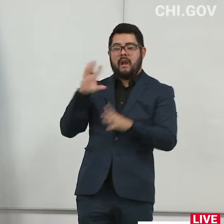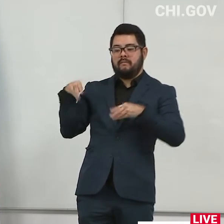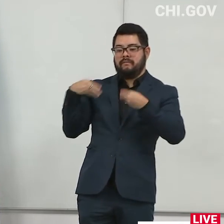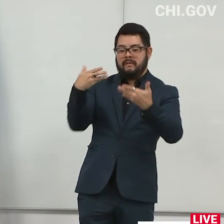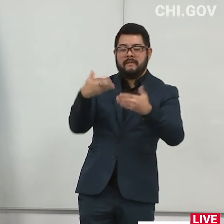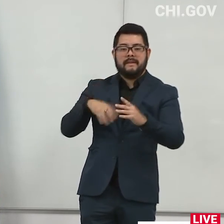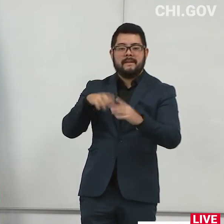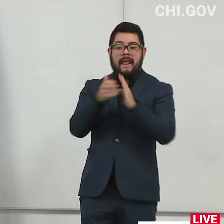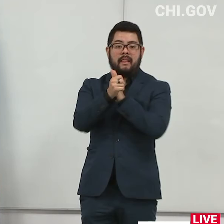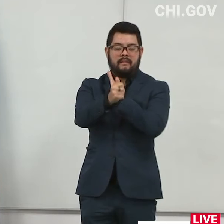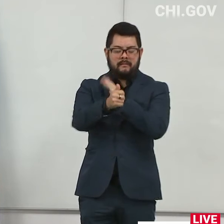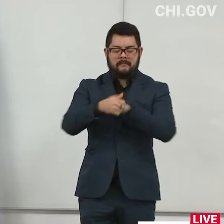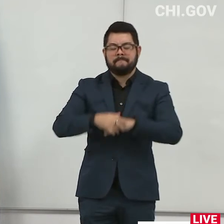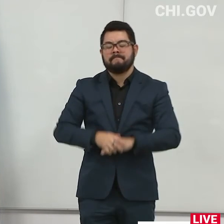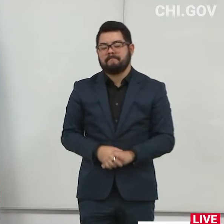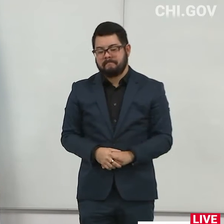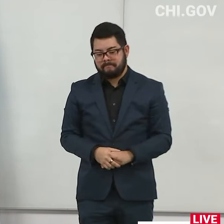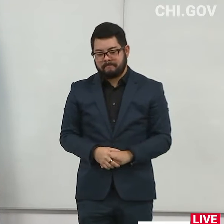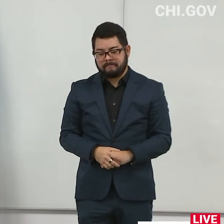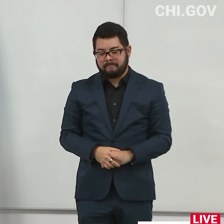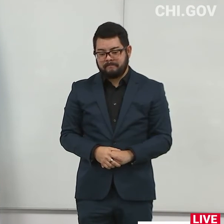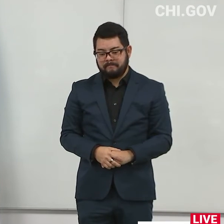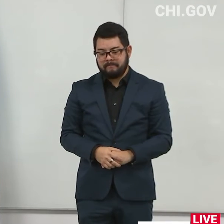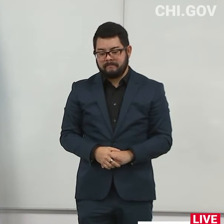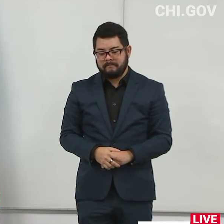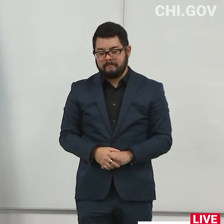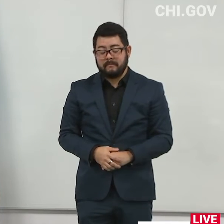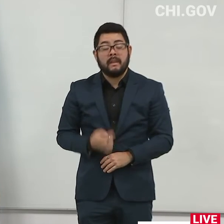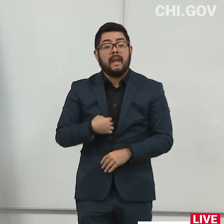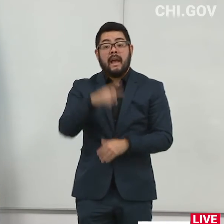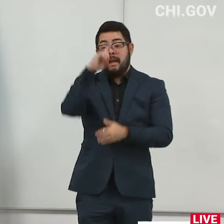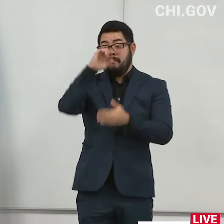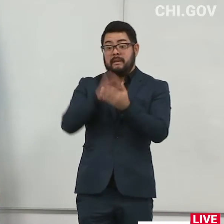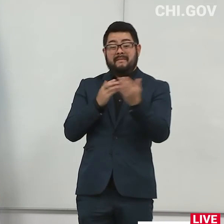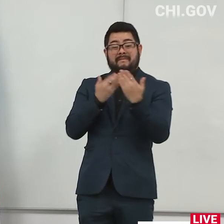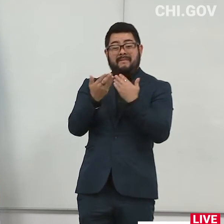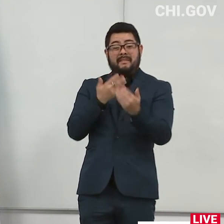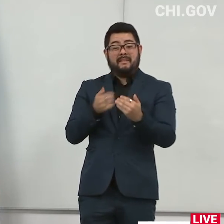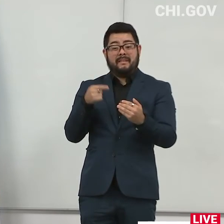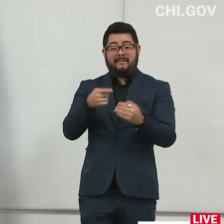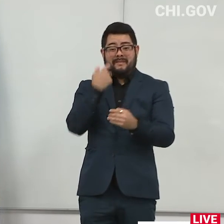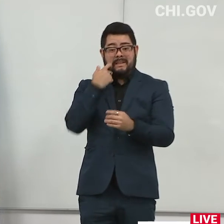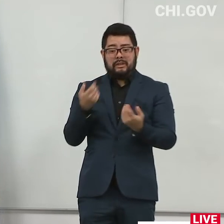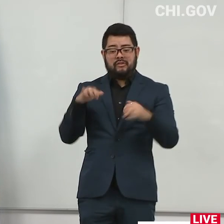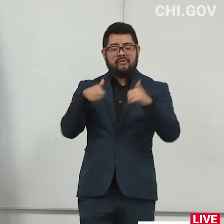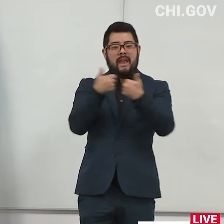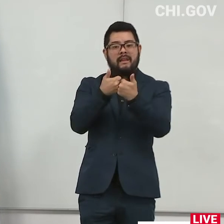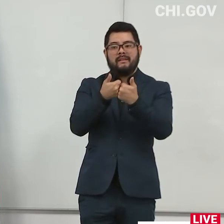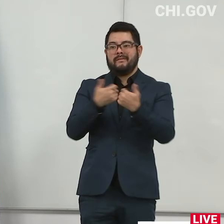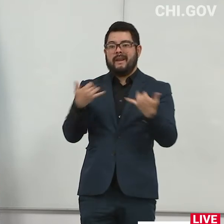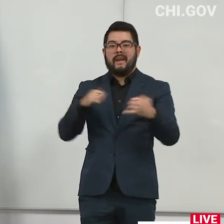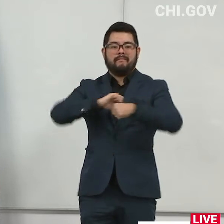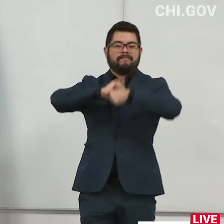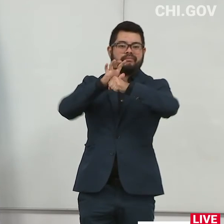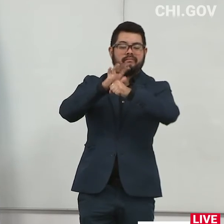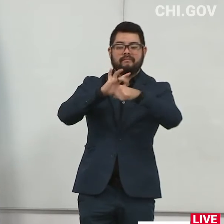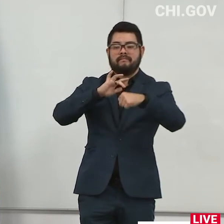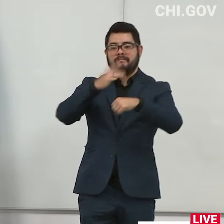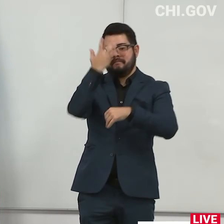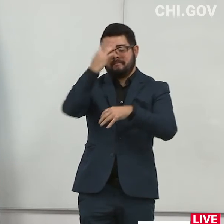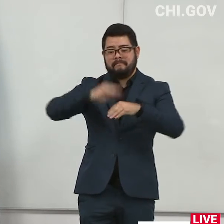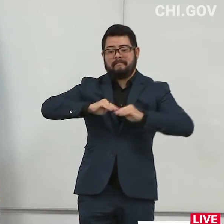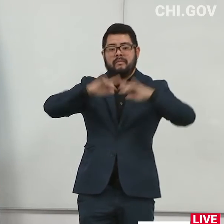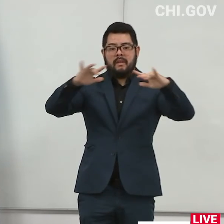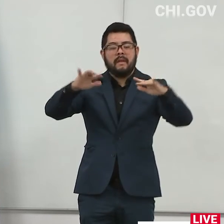mission. And I truly believe that even with this new challenge that we're facing in the height of a pandemic, that we are still